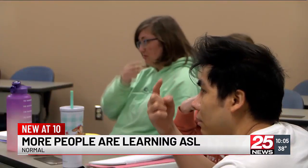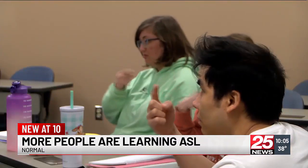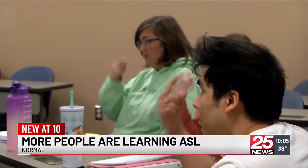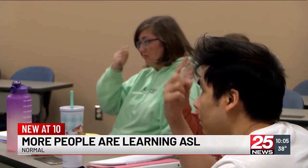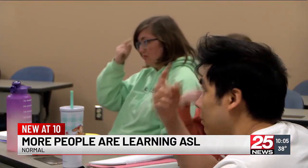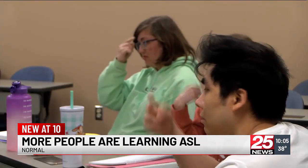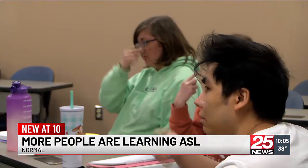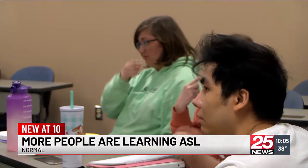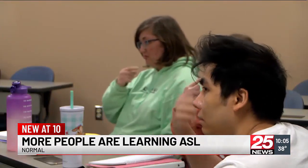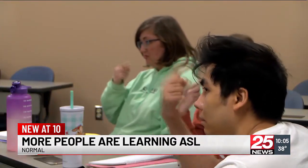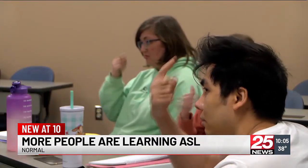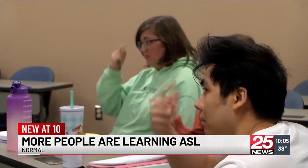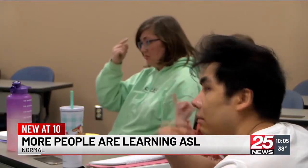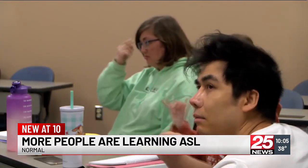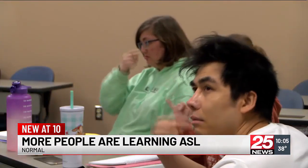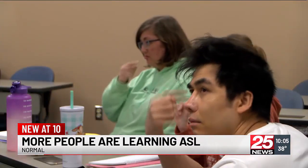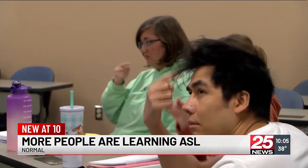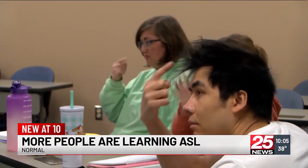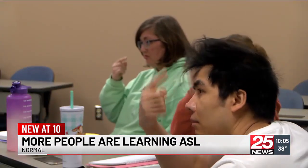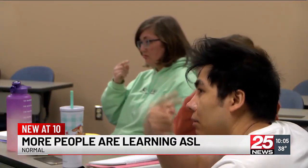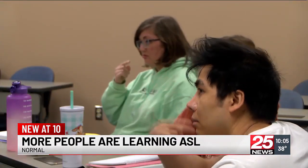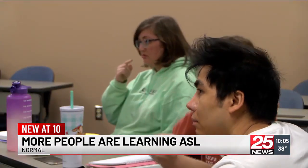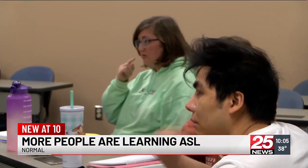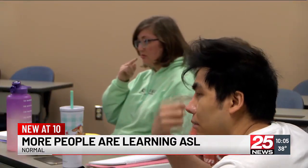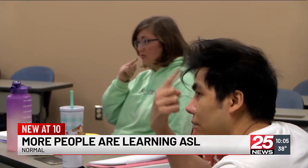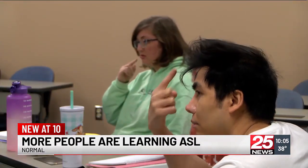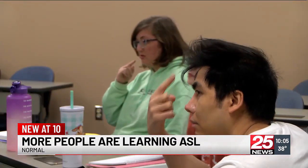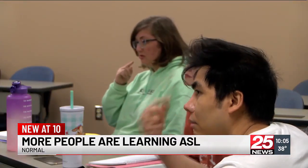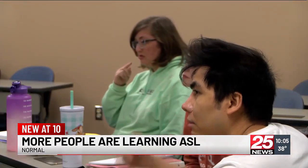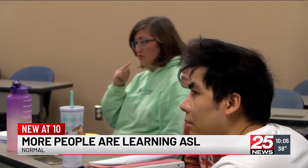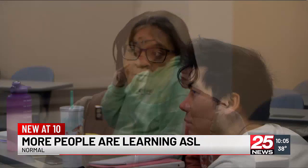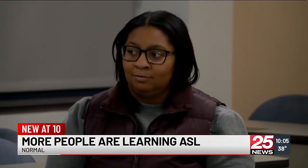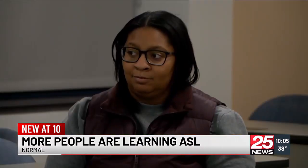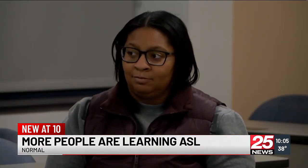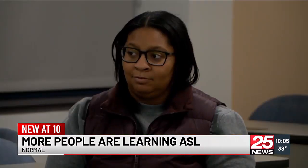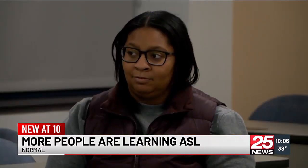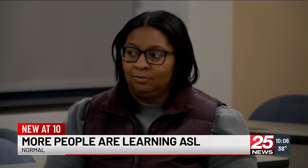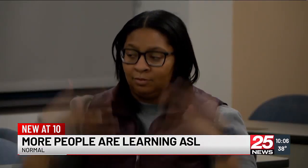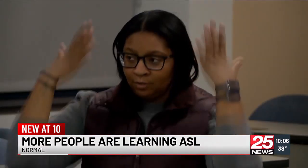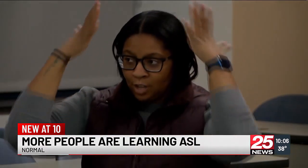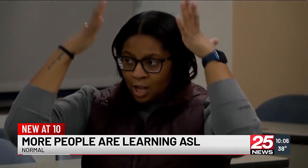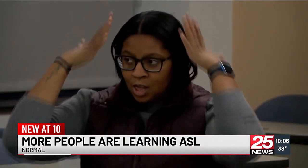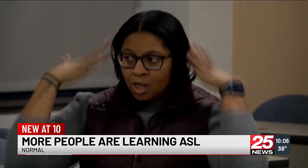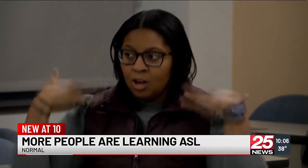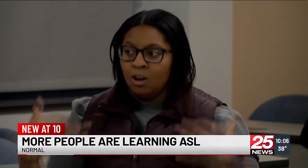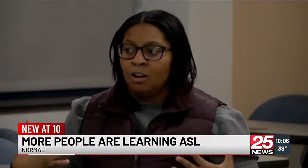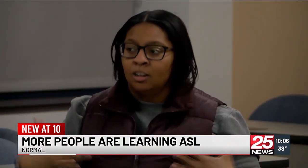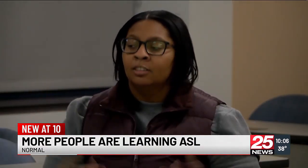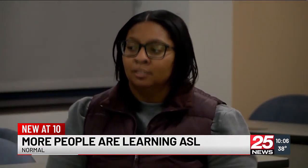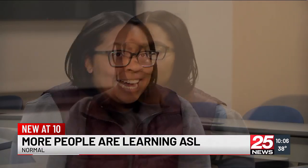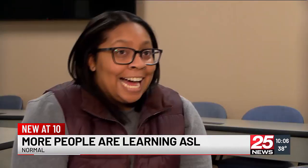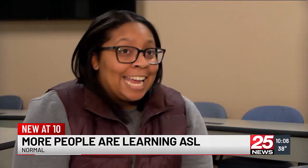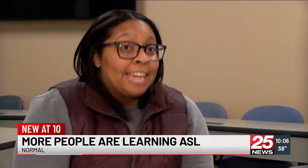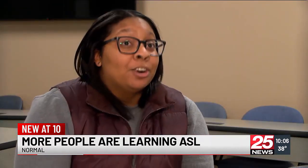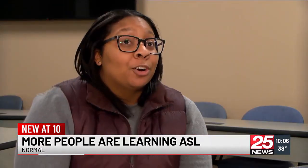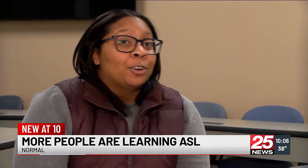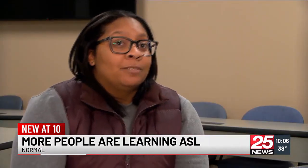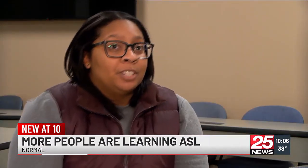ASL now because they want to make their workplace more accessible. Student Jasmine Noel agrees. I had heard of a